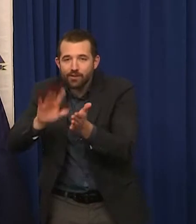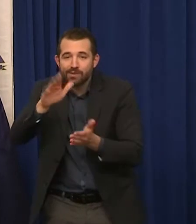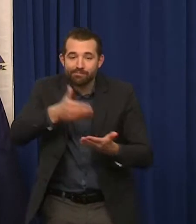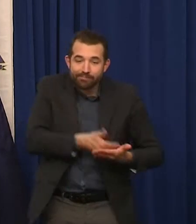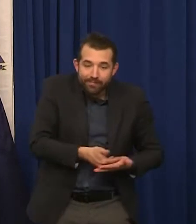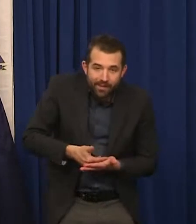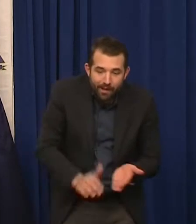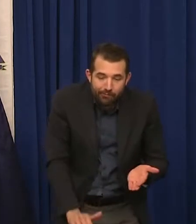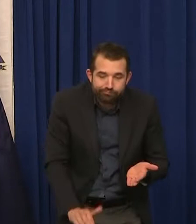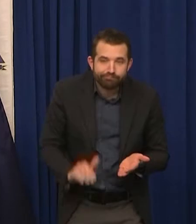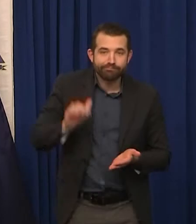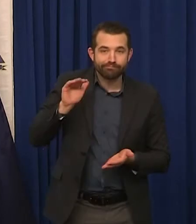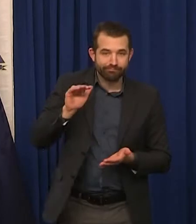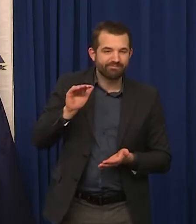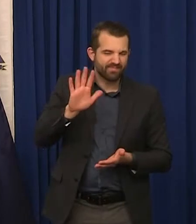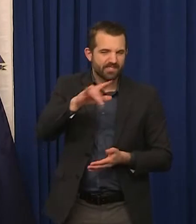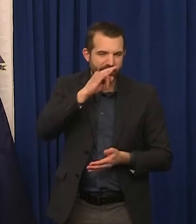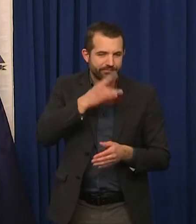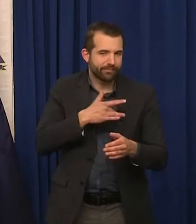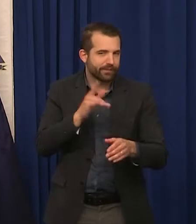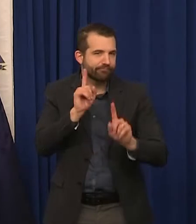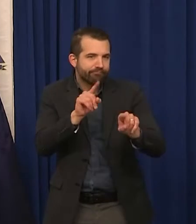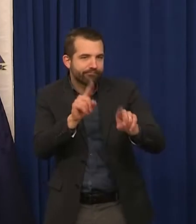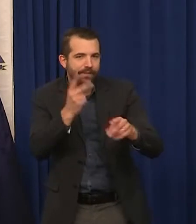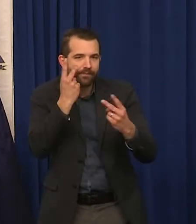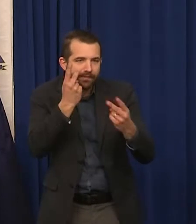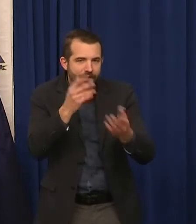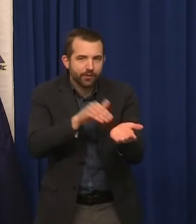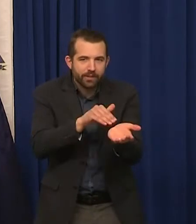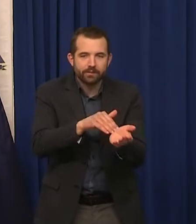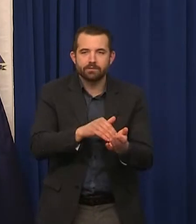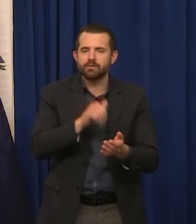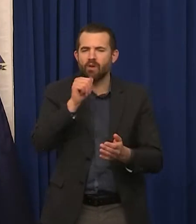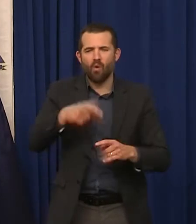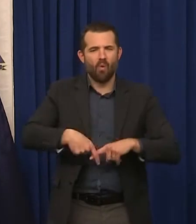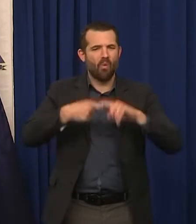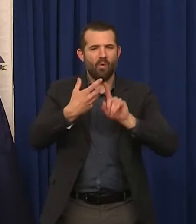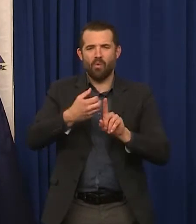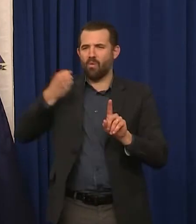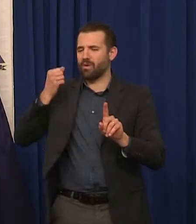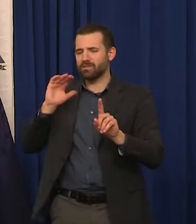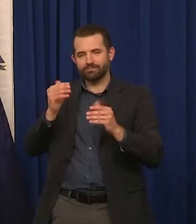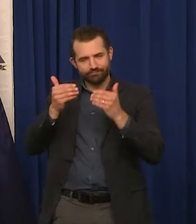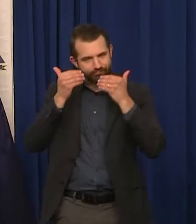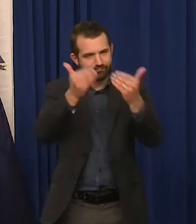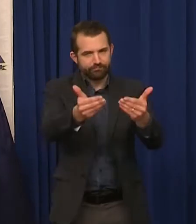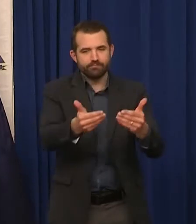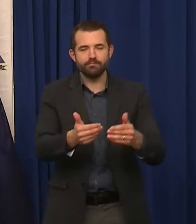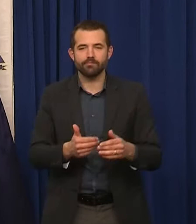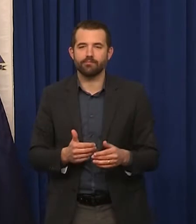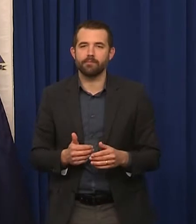not put those on hold for any of your children, notwithstanding COVID-19.